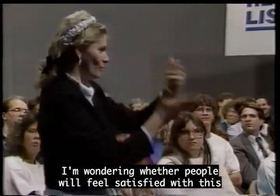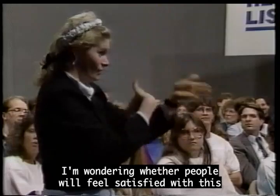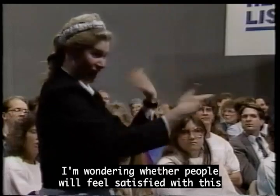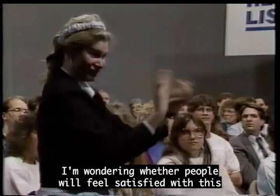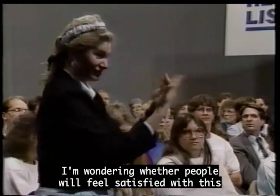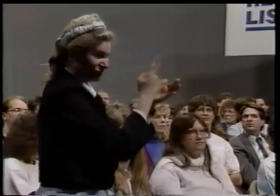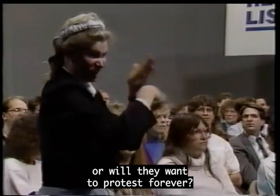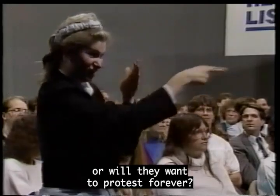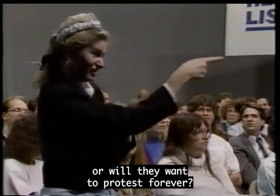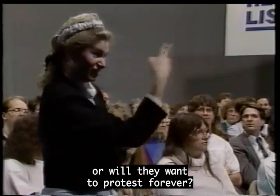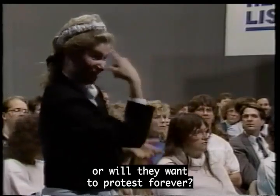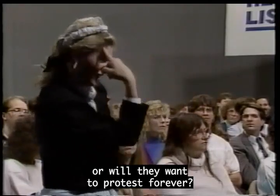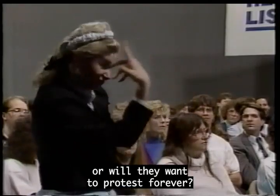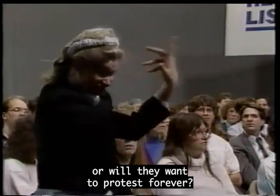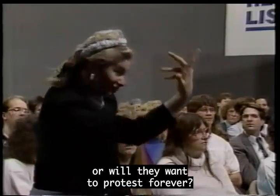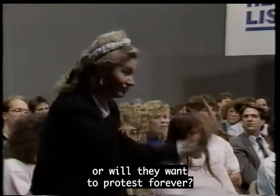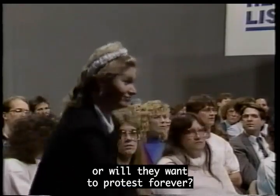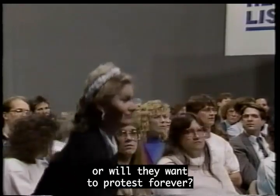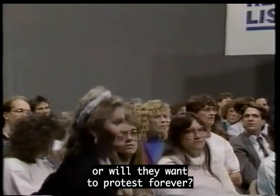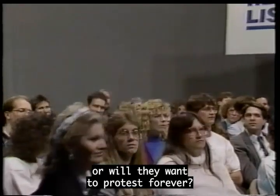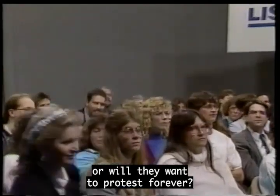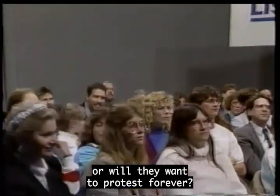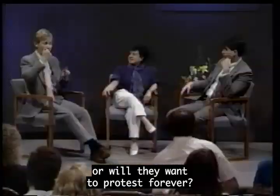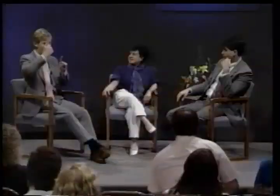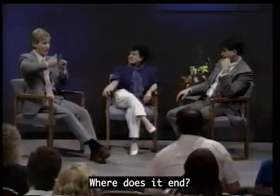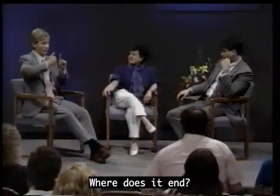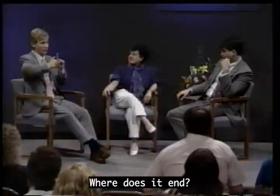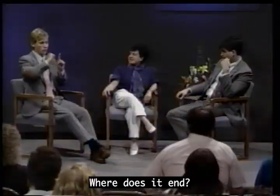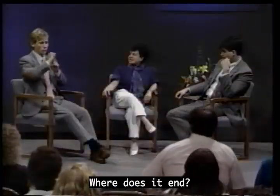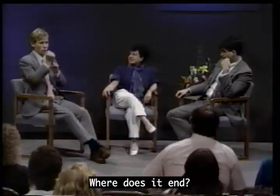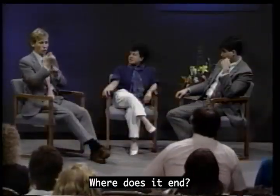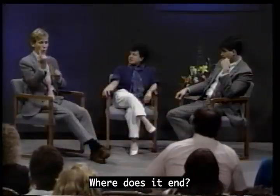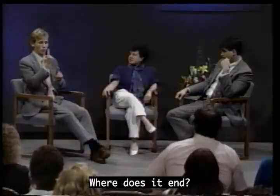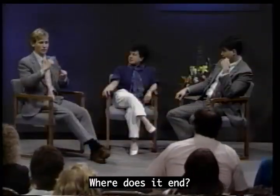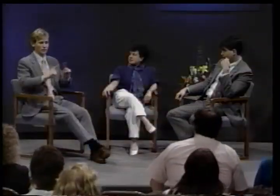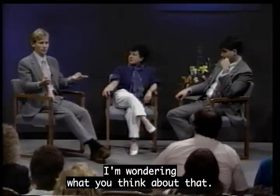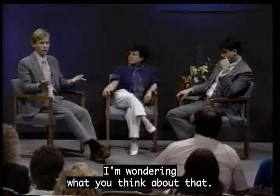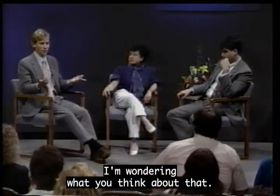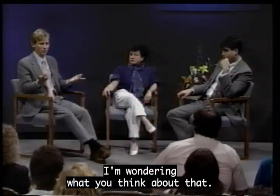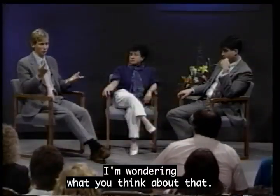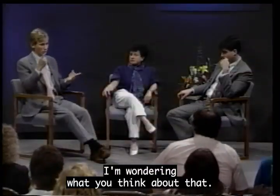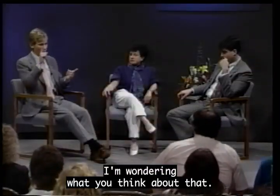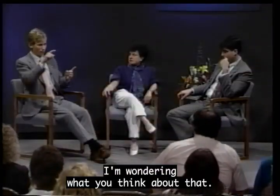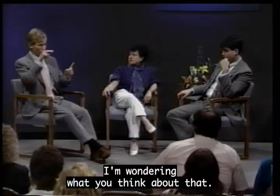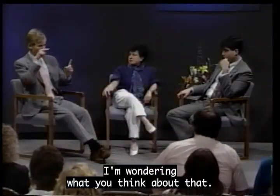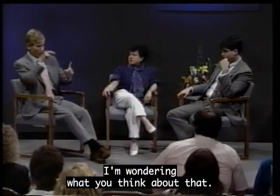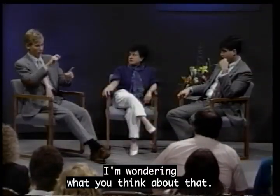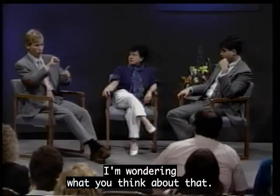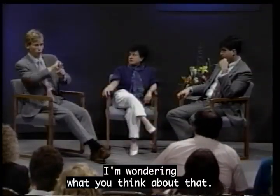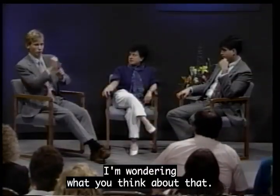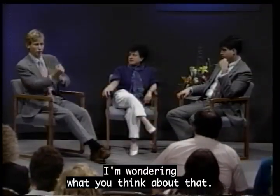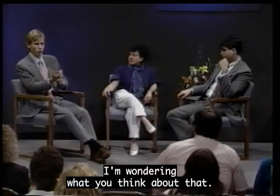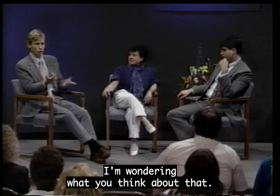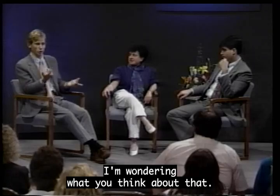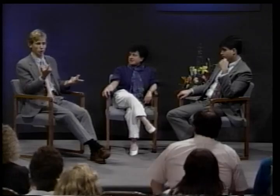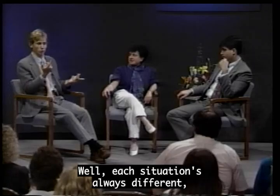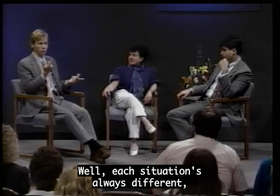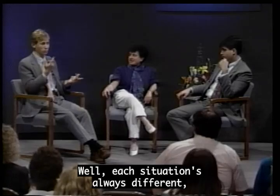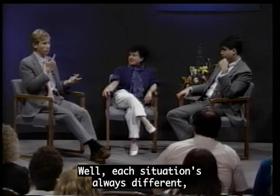protest forever? Where does it end? I'm wondering what you think about that. Well, each situation's always different, and you need